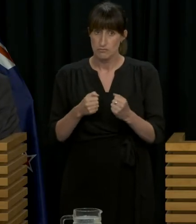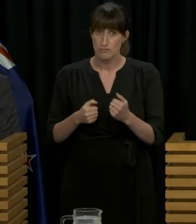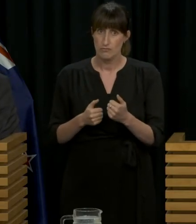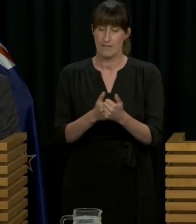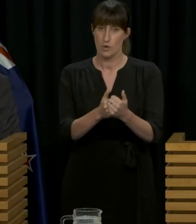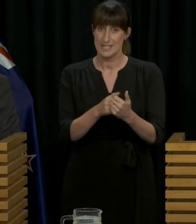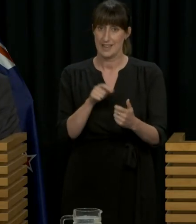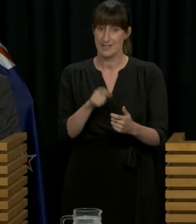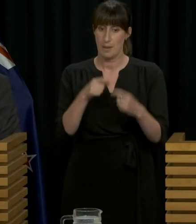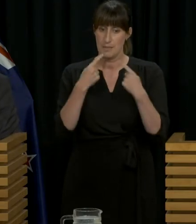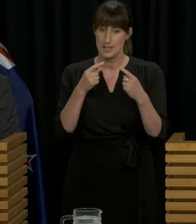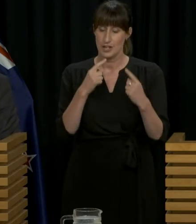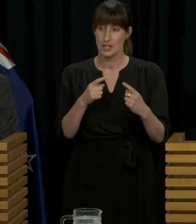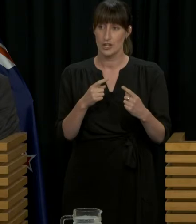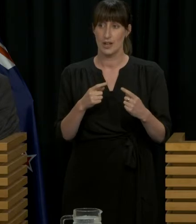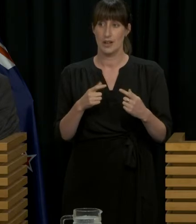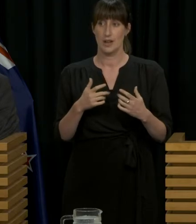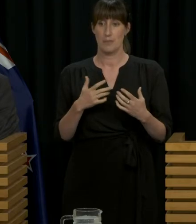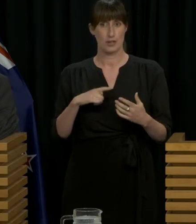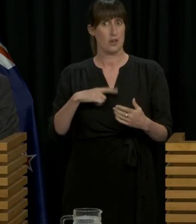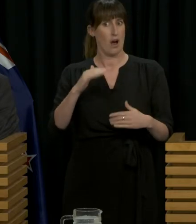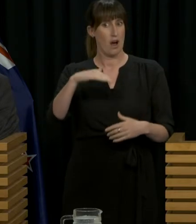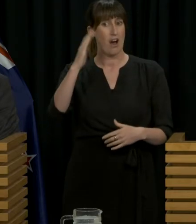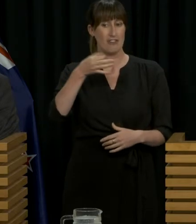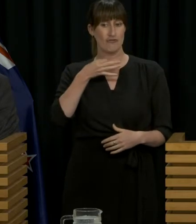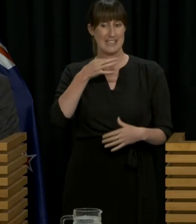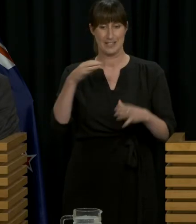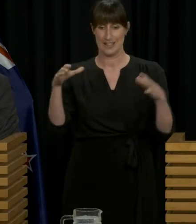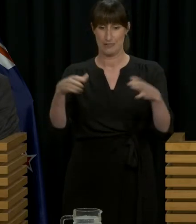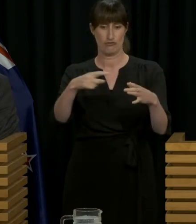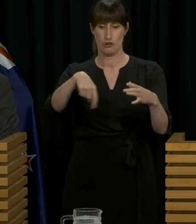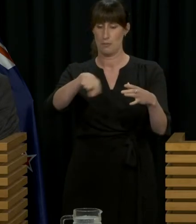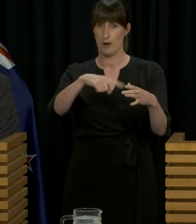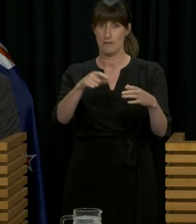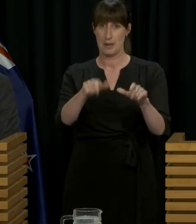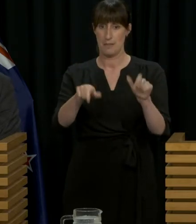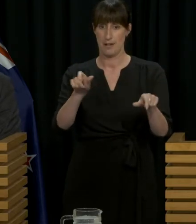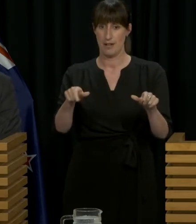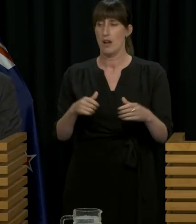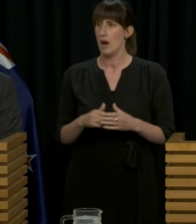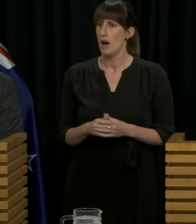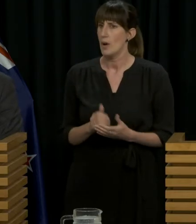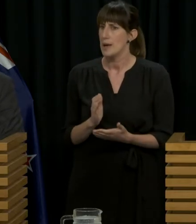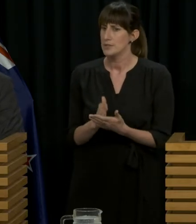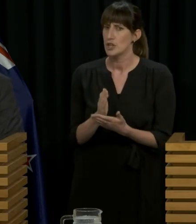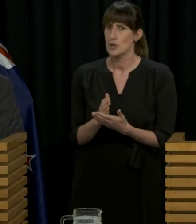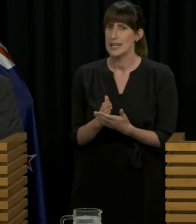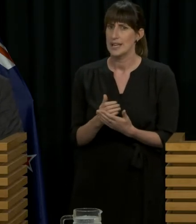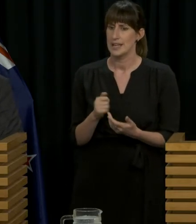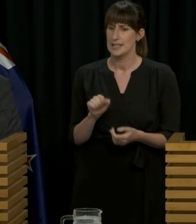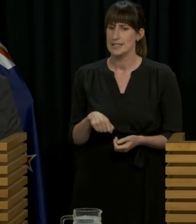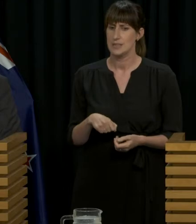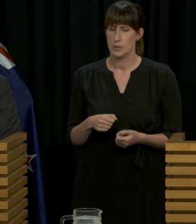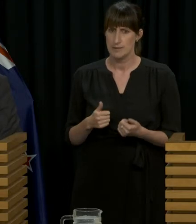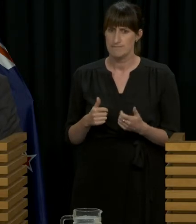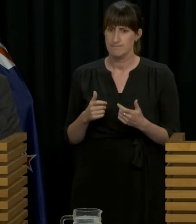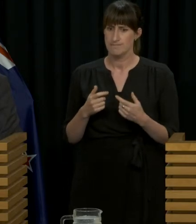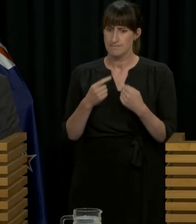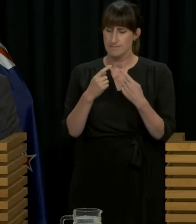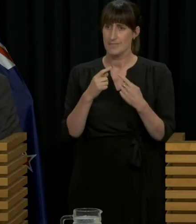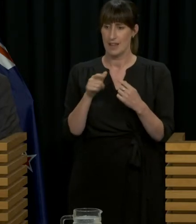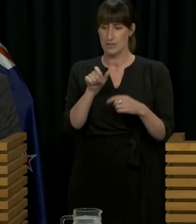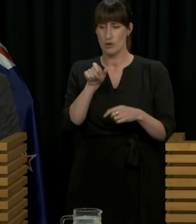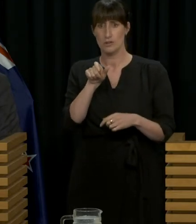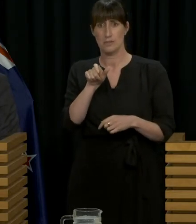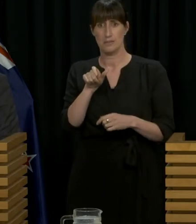messaging about the need to self-isolate until community transmission is being ruled out? Oh, absolutely. Look, the contact tracers are in touch with